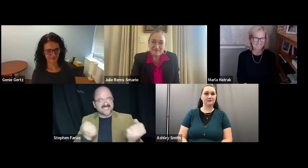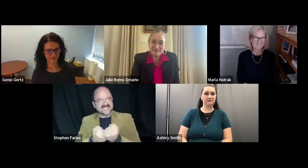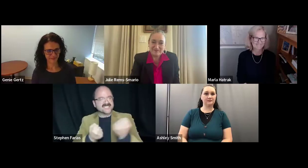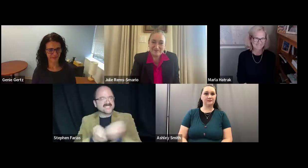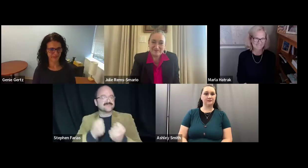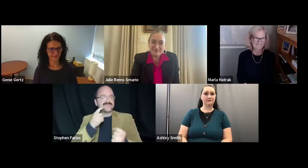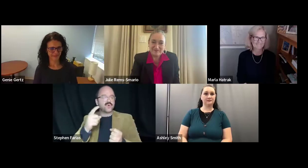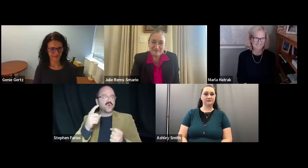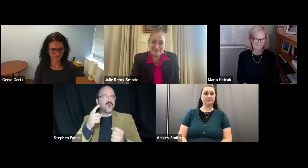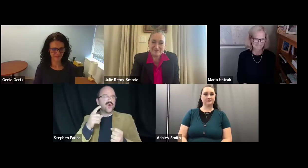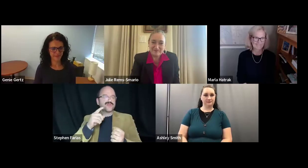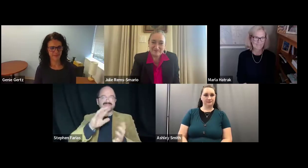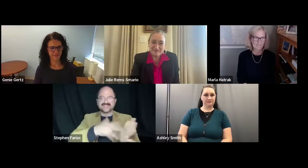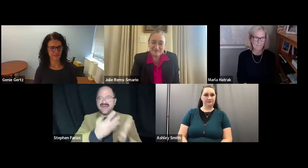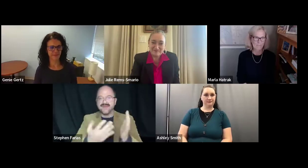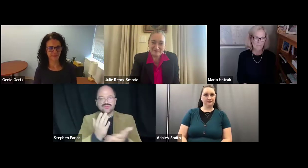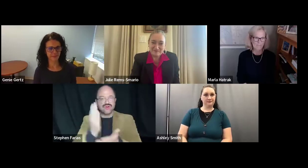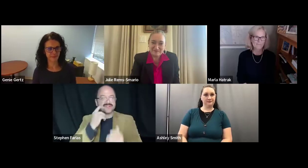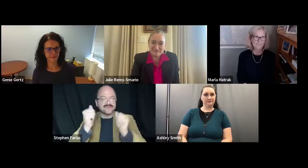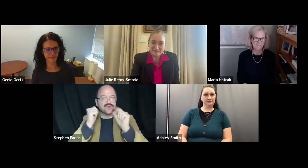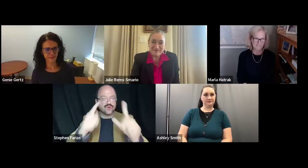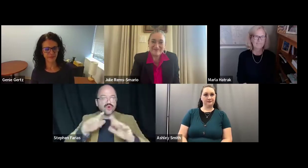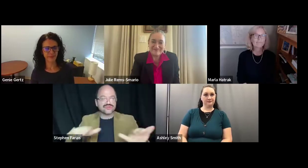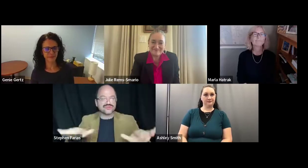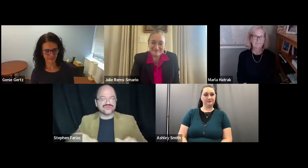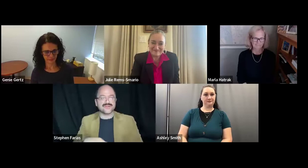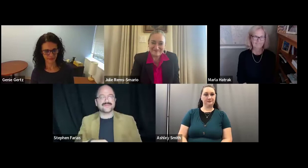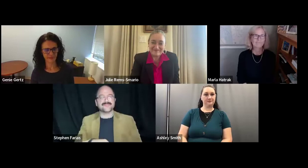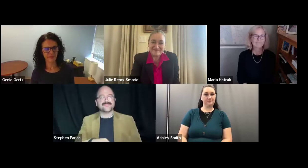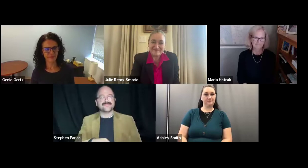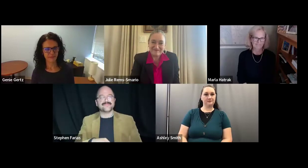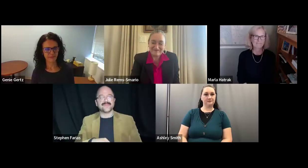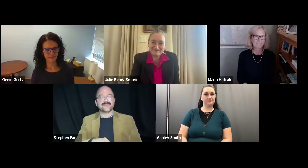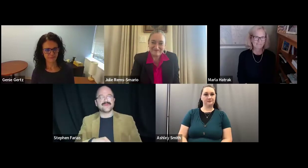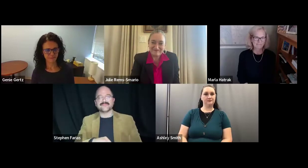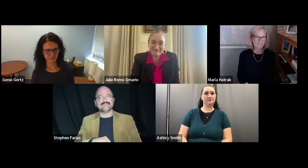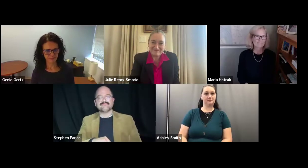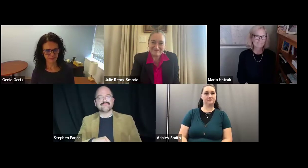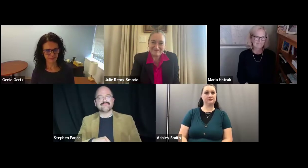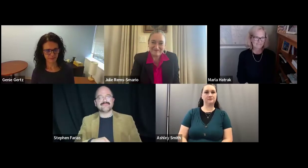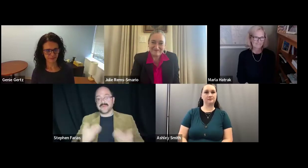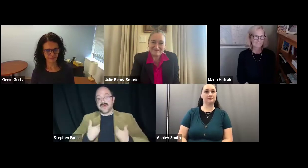tasked with, what our mission is, and fighting in an advocacy role for the rights of all deaf children.